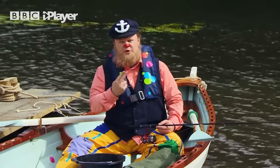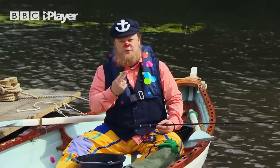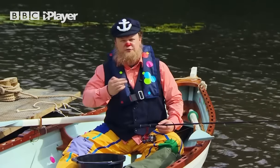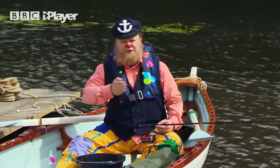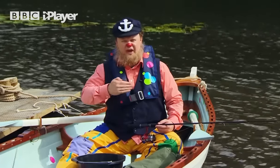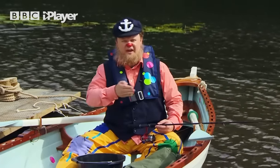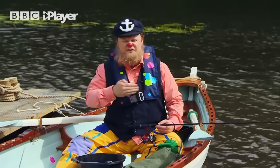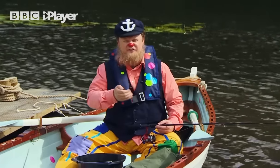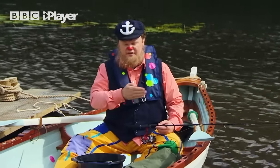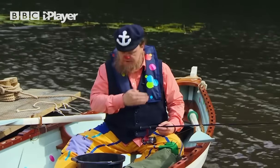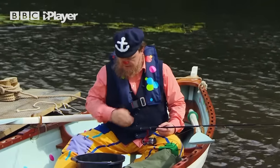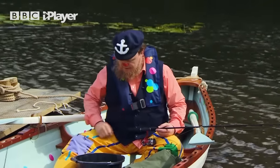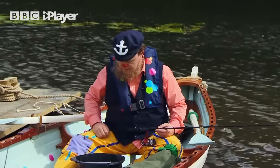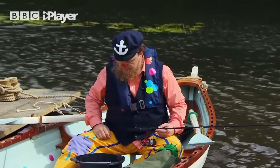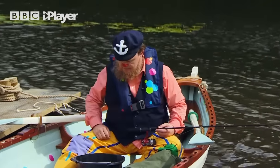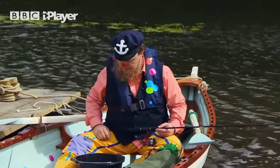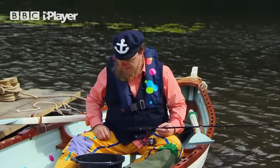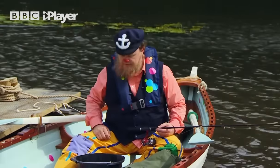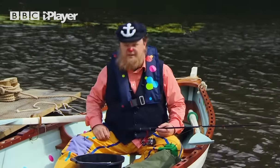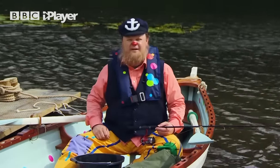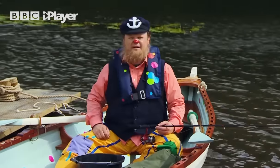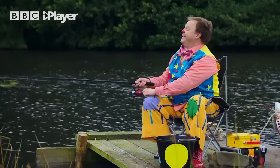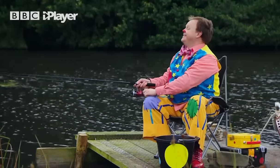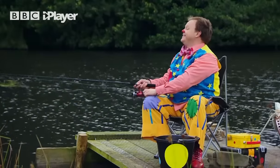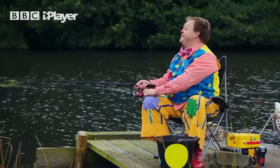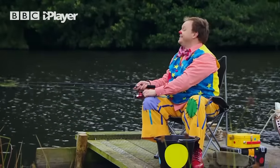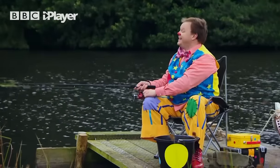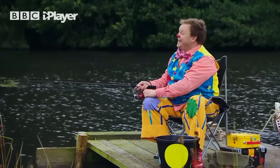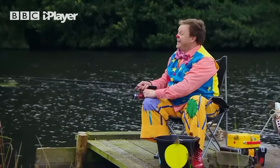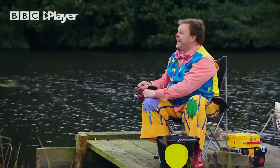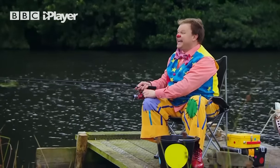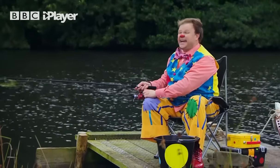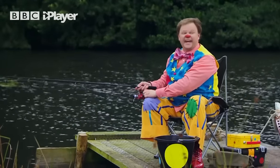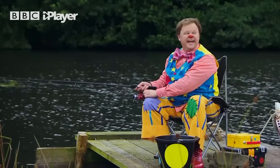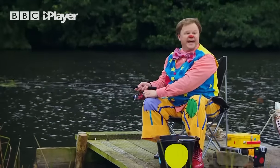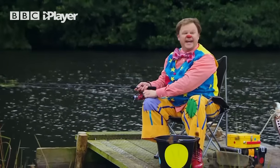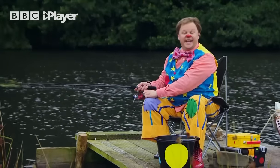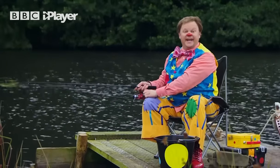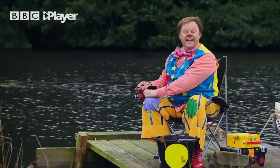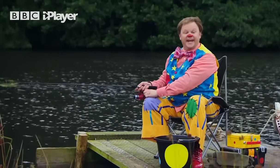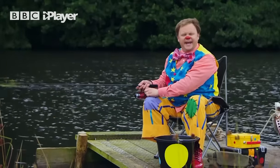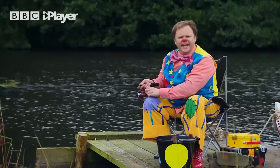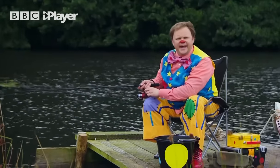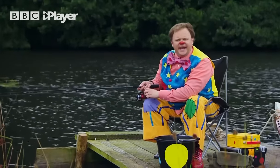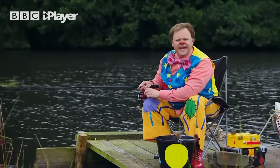two fish? Oh. Mr. Tumble, have you seen Fisherman Tumble's missing